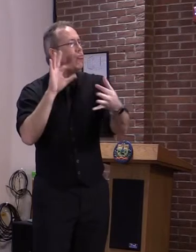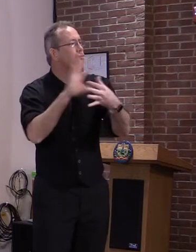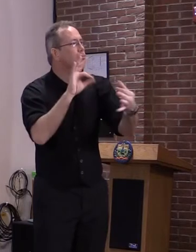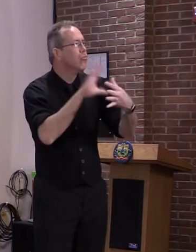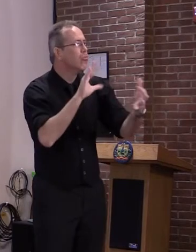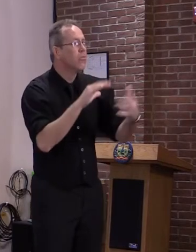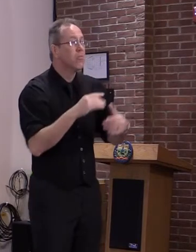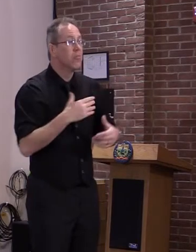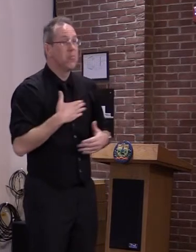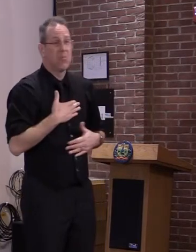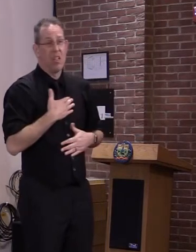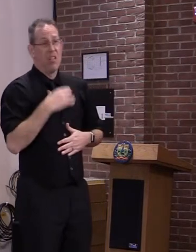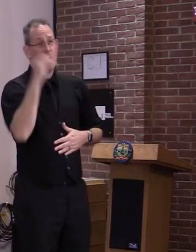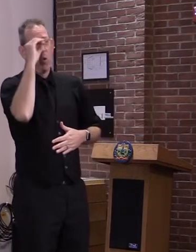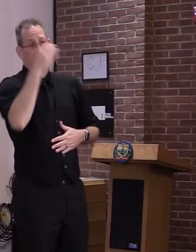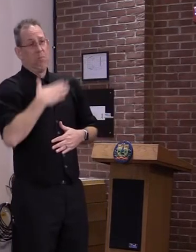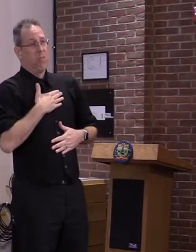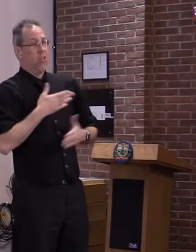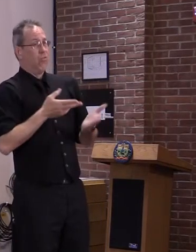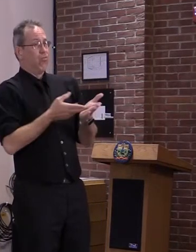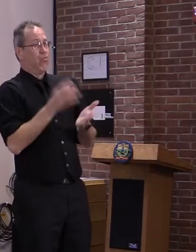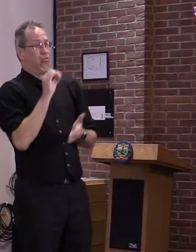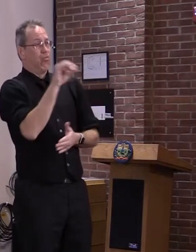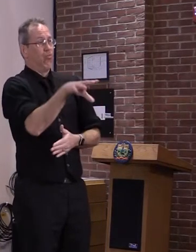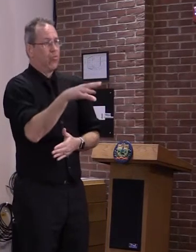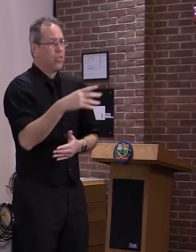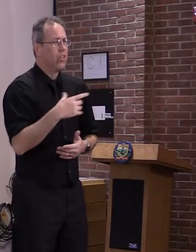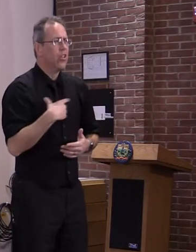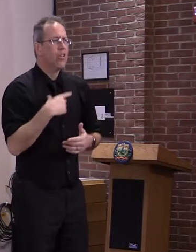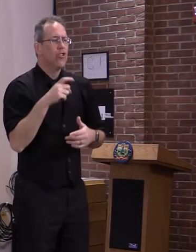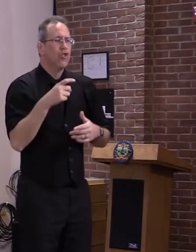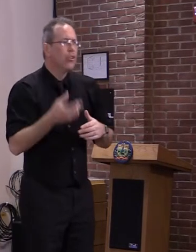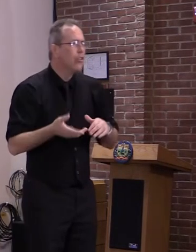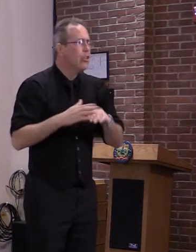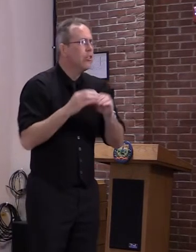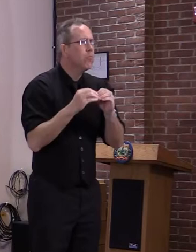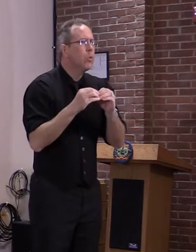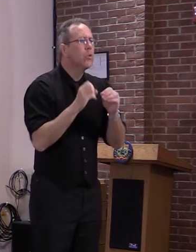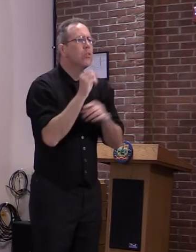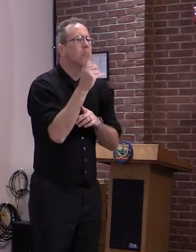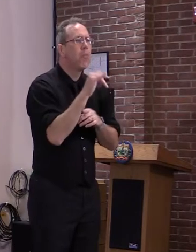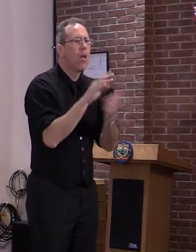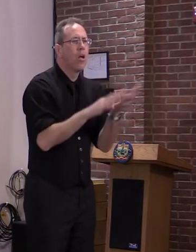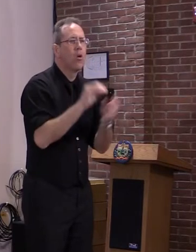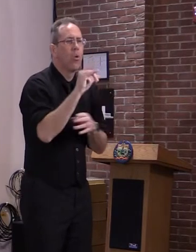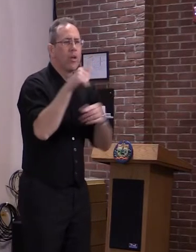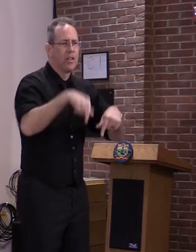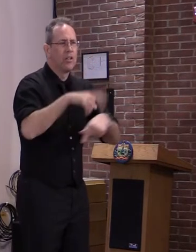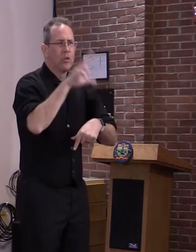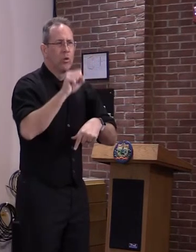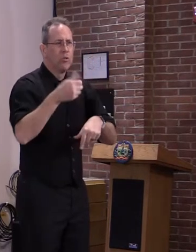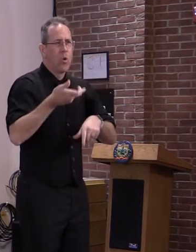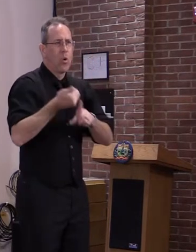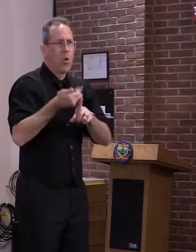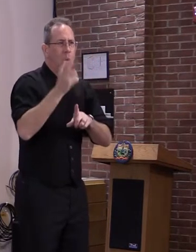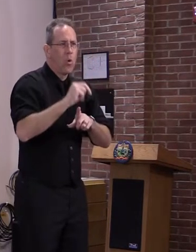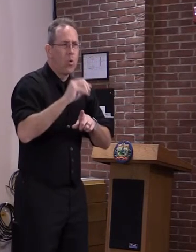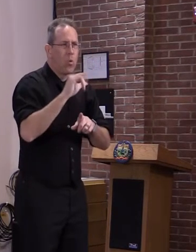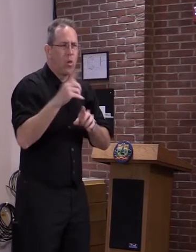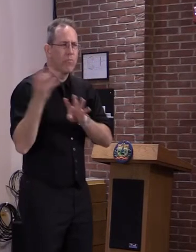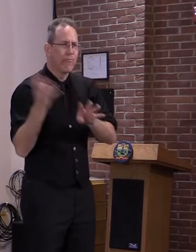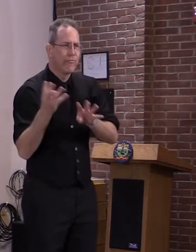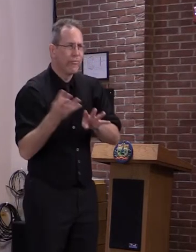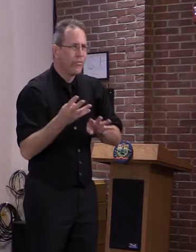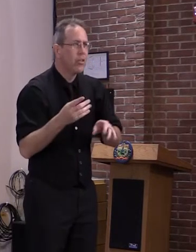in my humble opinion, increase production here in the U.S. If we can, to get us through this period of time, but also double